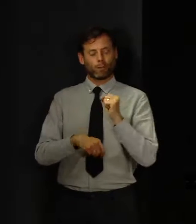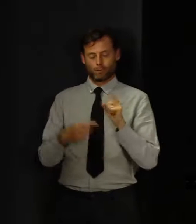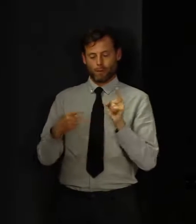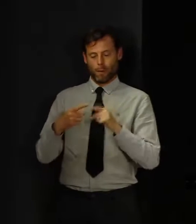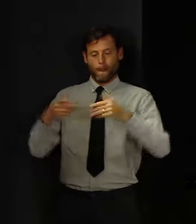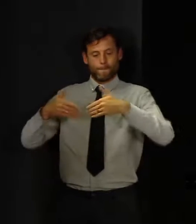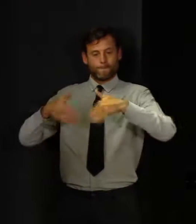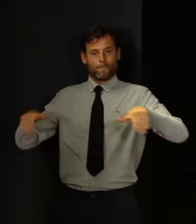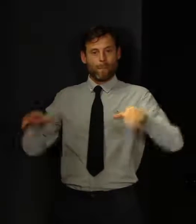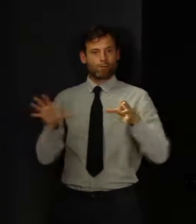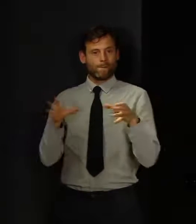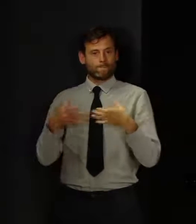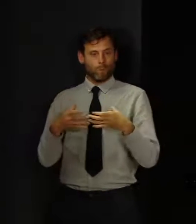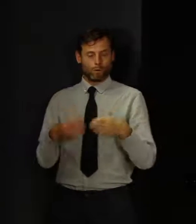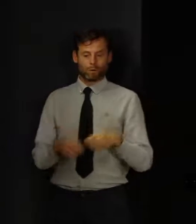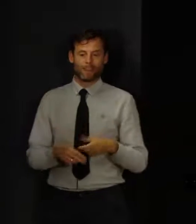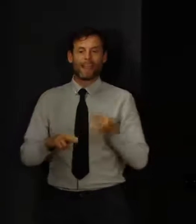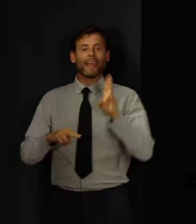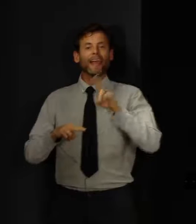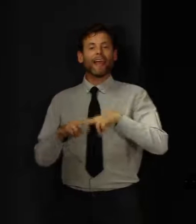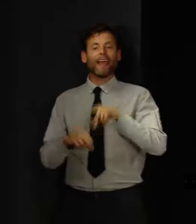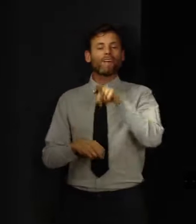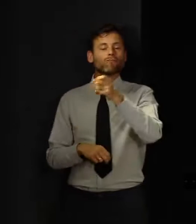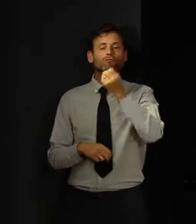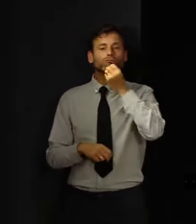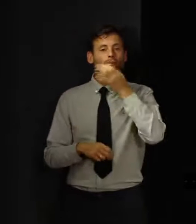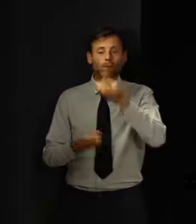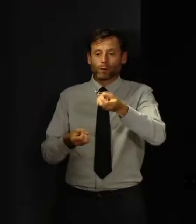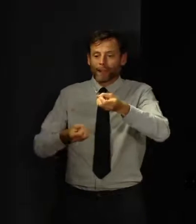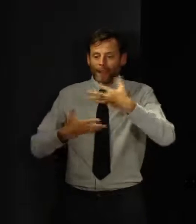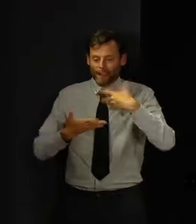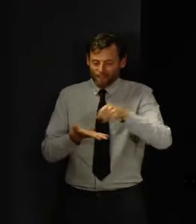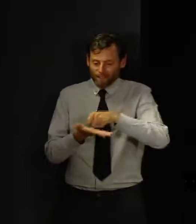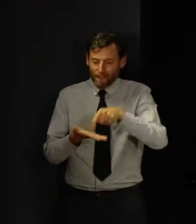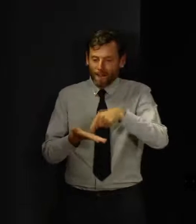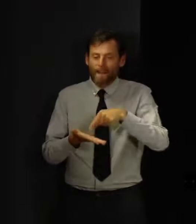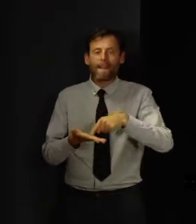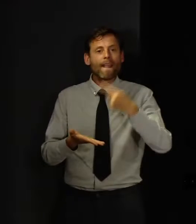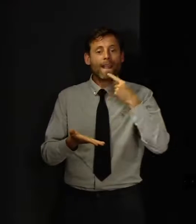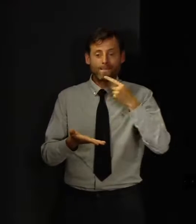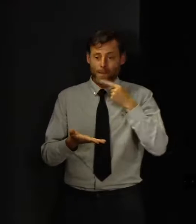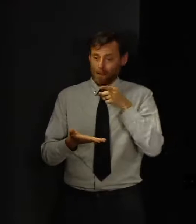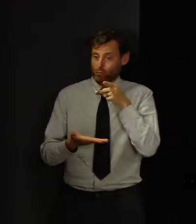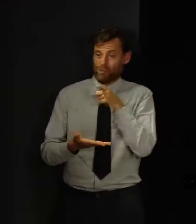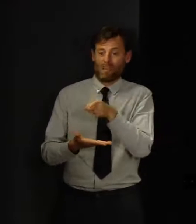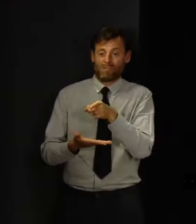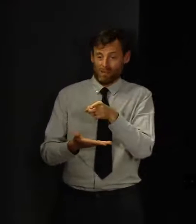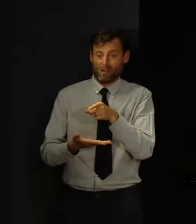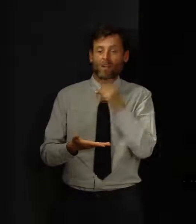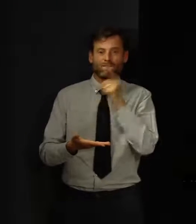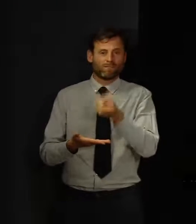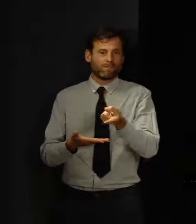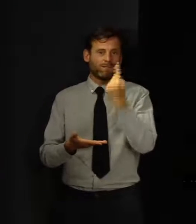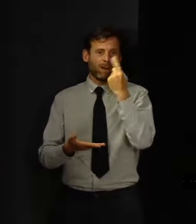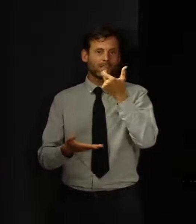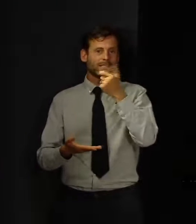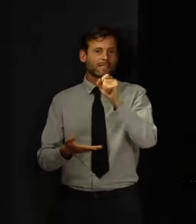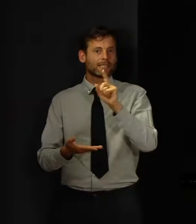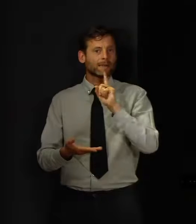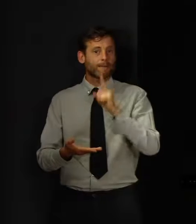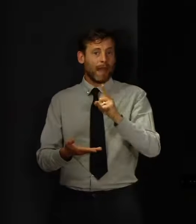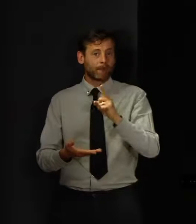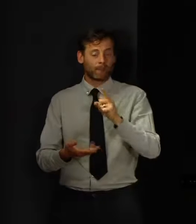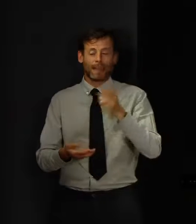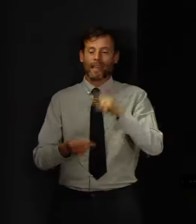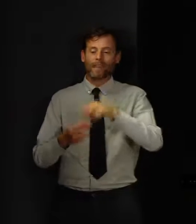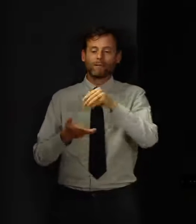the information or the lack thereof of information coming from a passenger, that would be your standard £60 fine, which can be reduced to 30 if it's